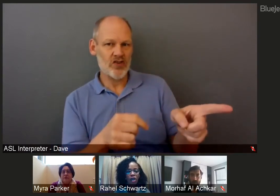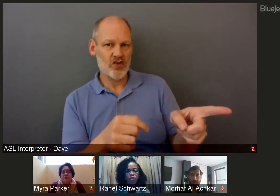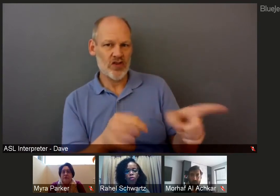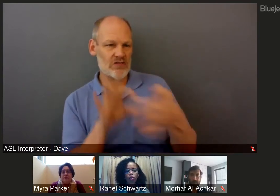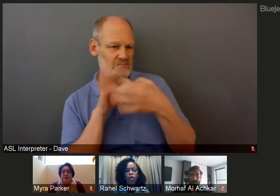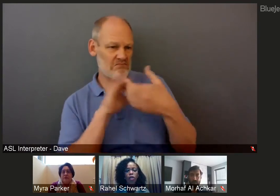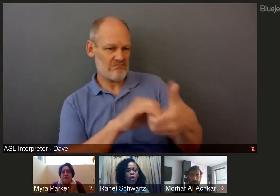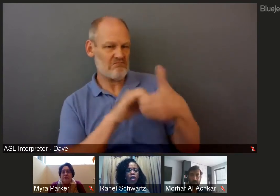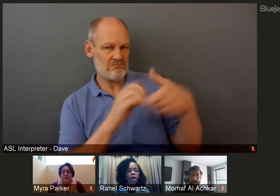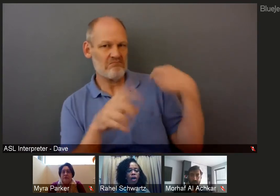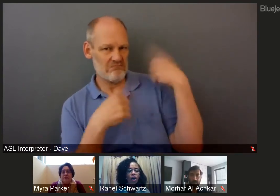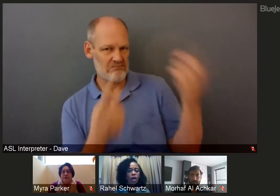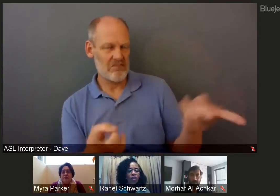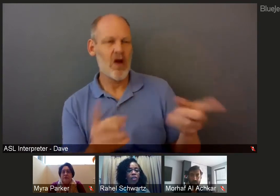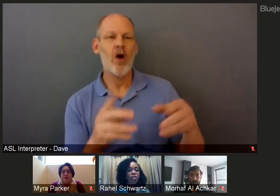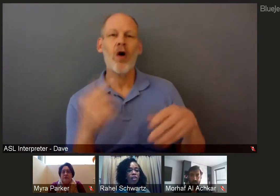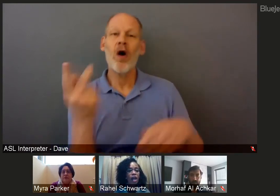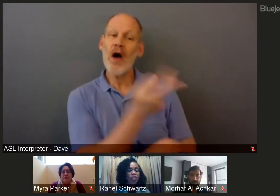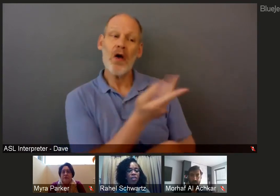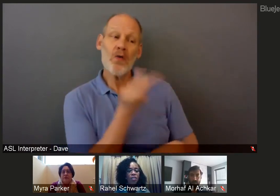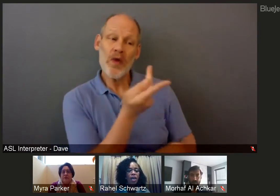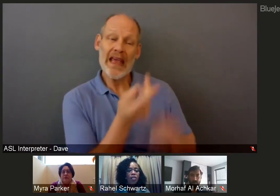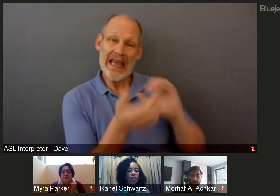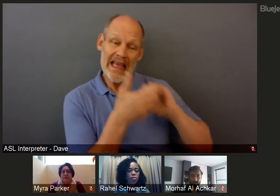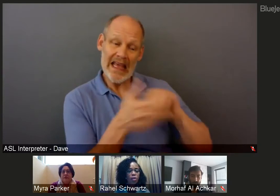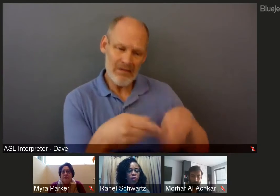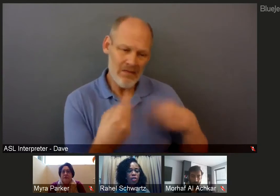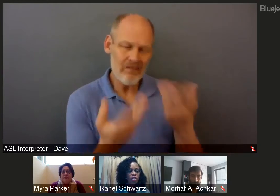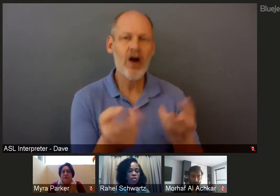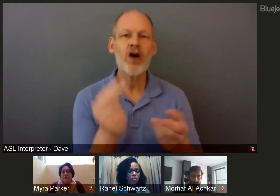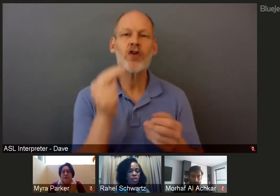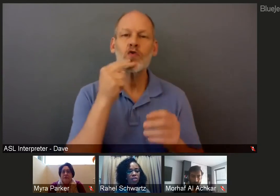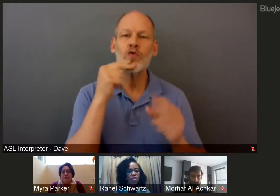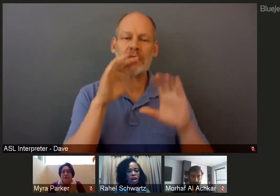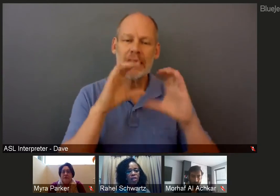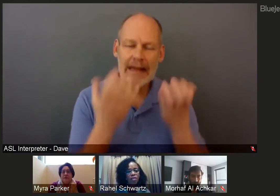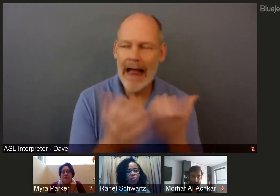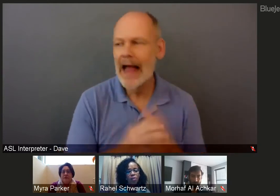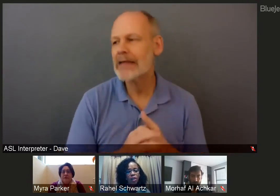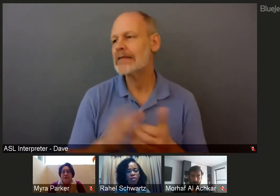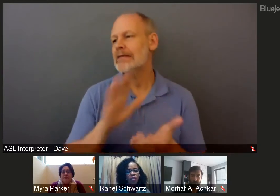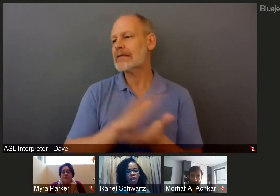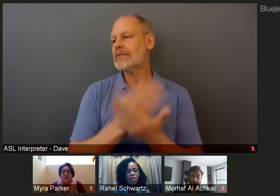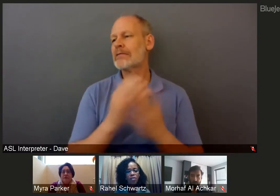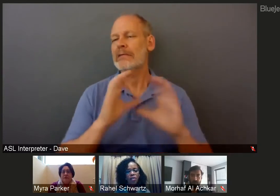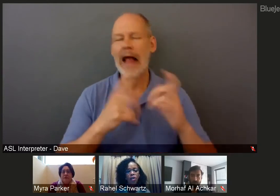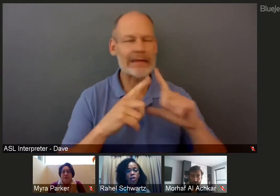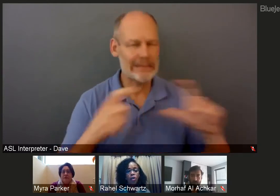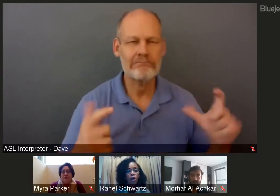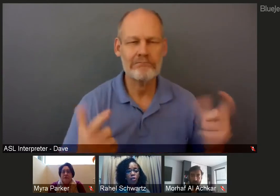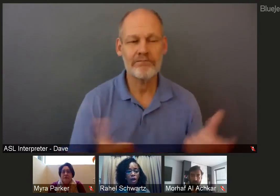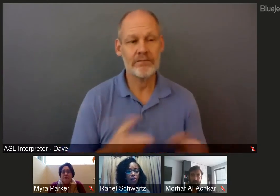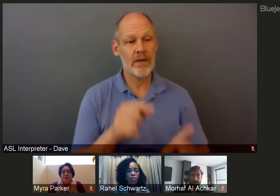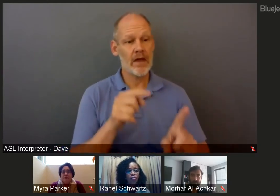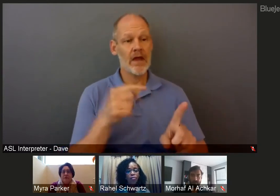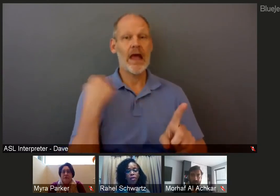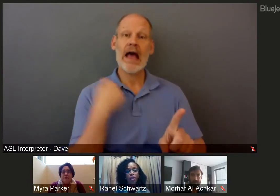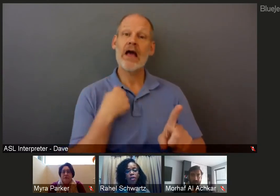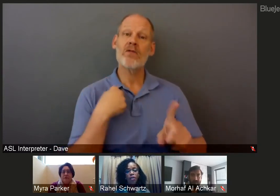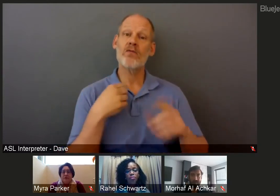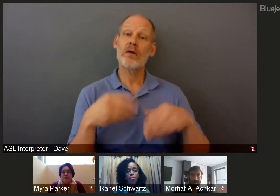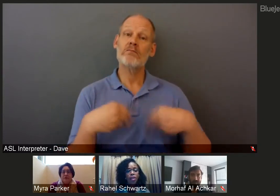nutrition class or these classes at the community center, because that is a place that a lot